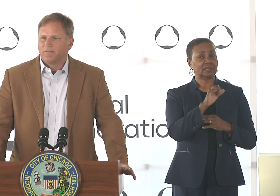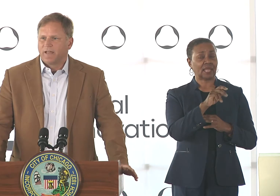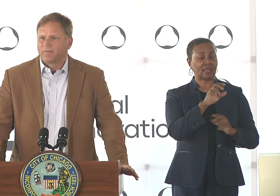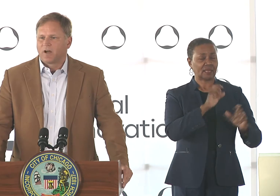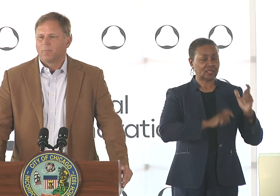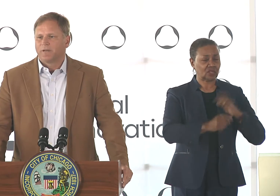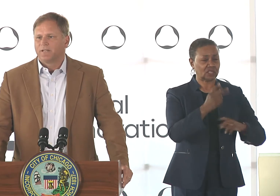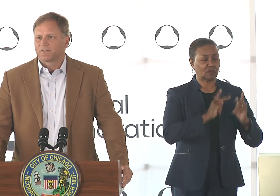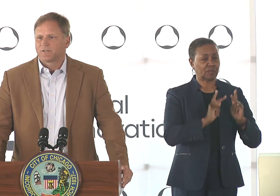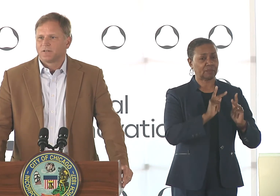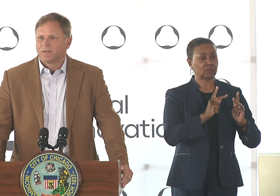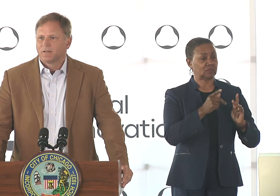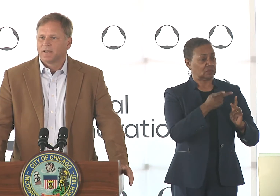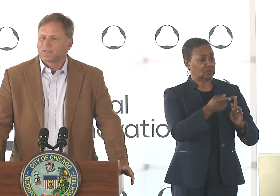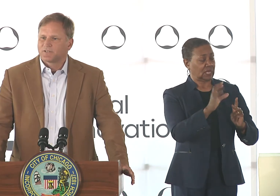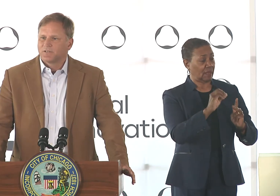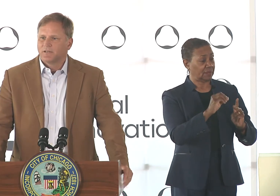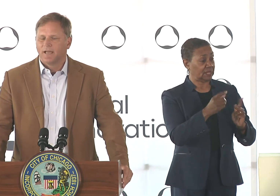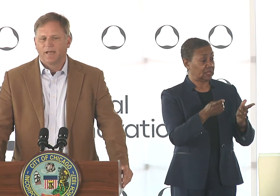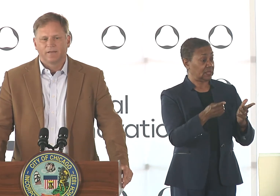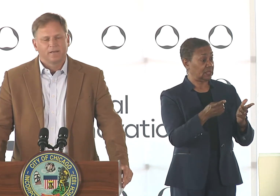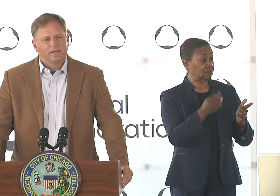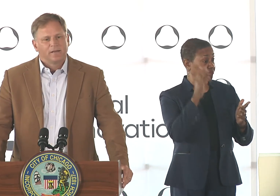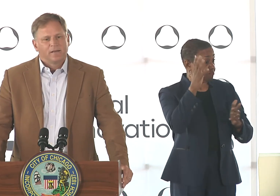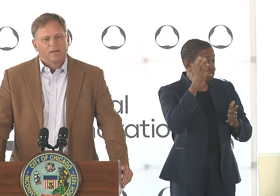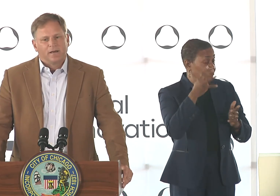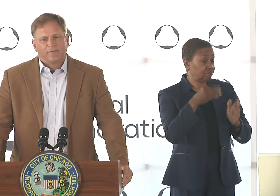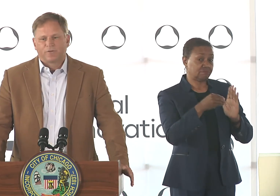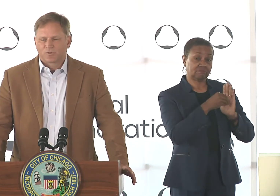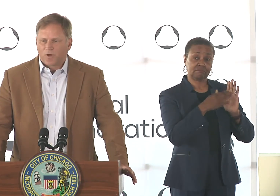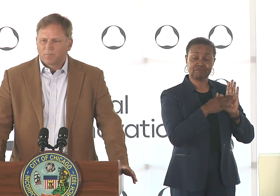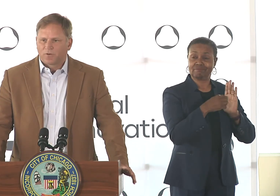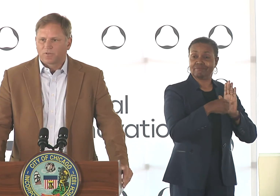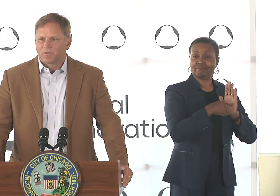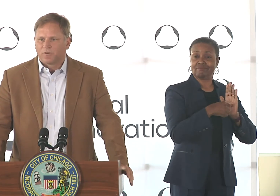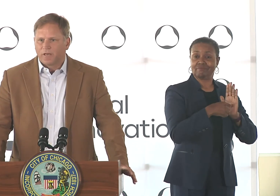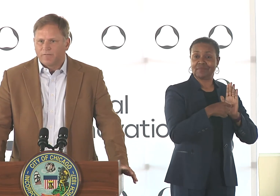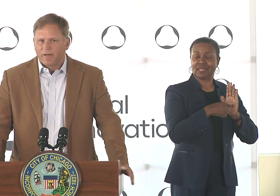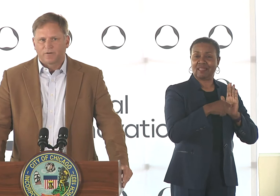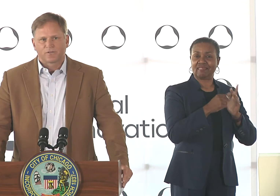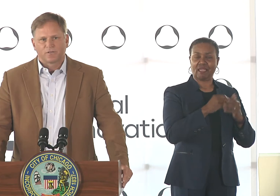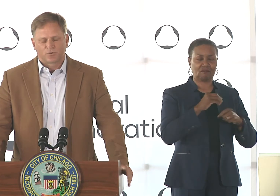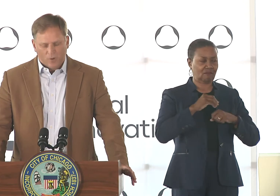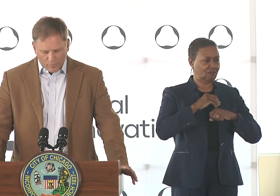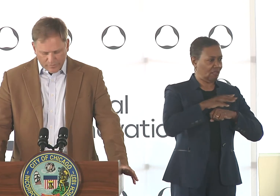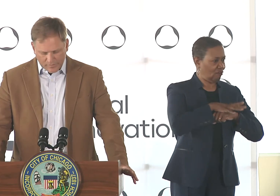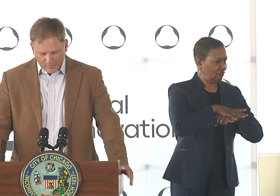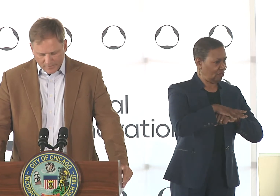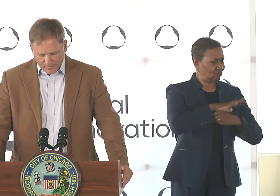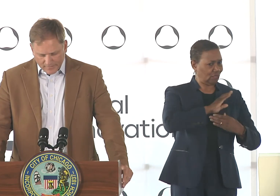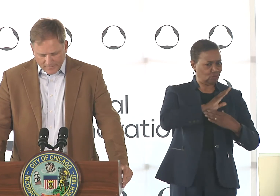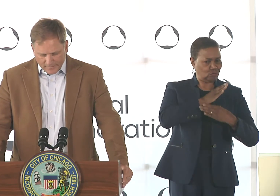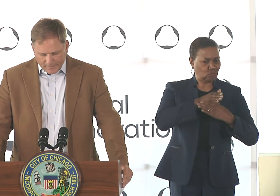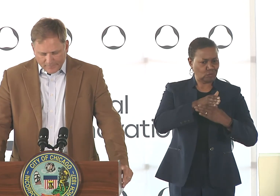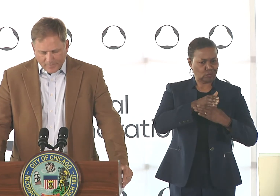most innovative companies list. And they're disruptors, they're innovators, it's growth.